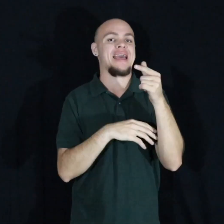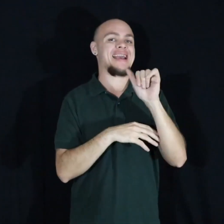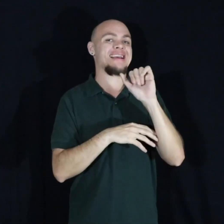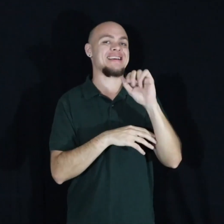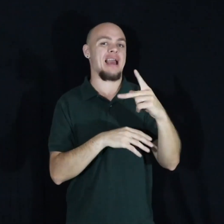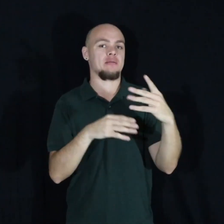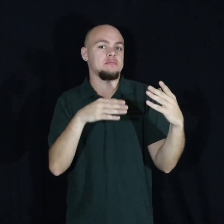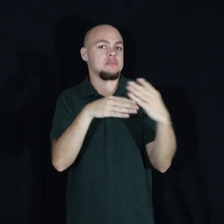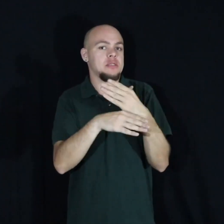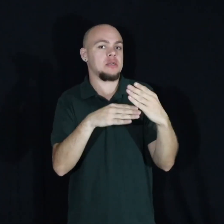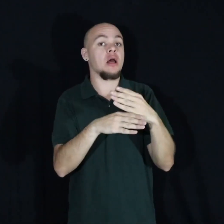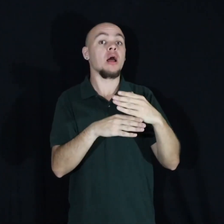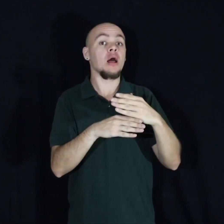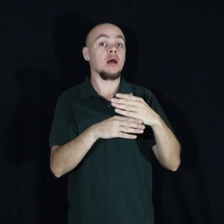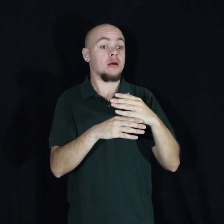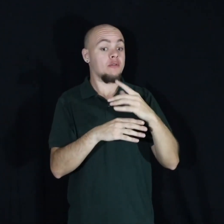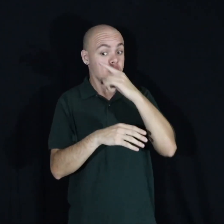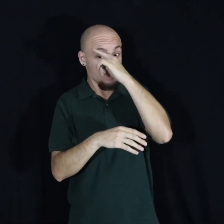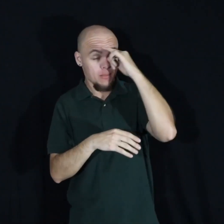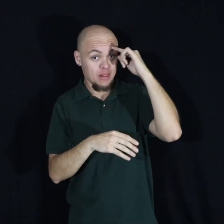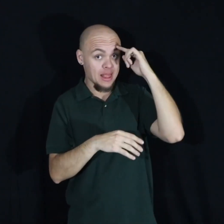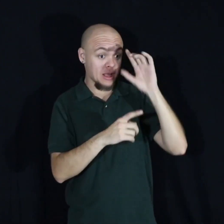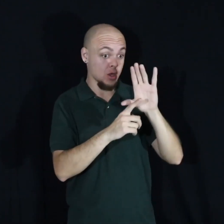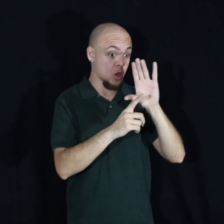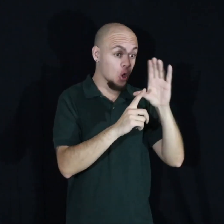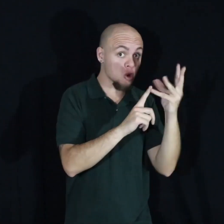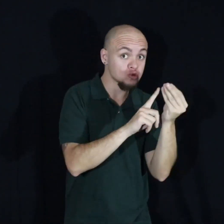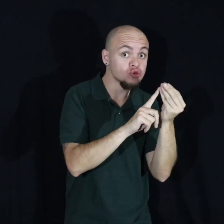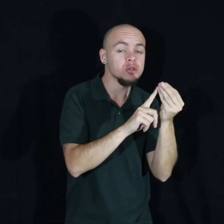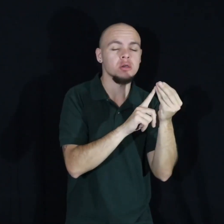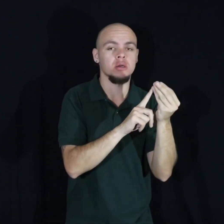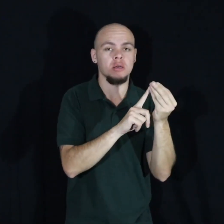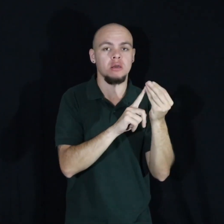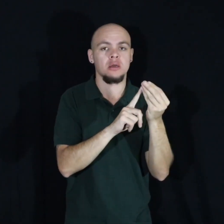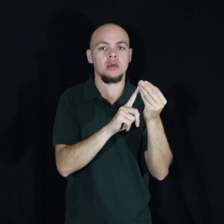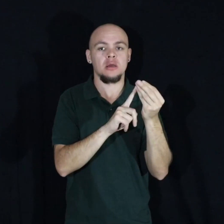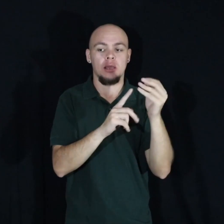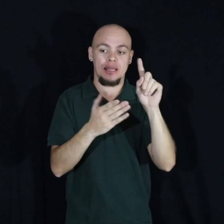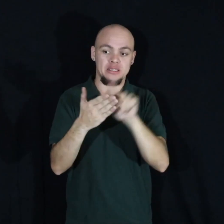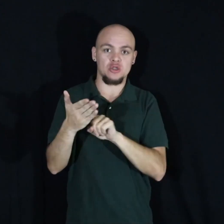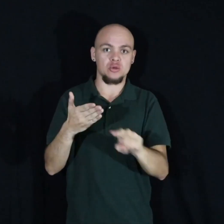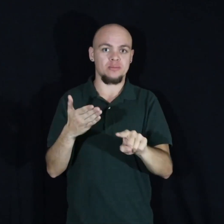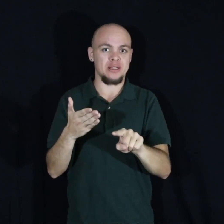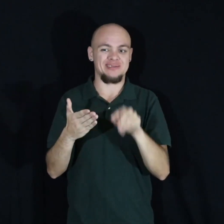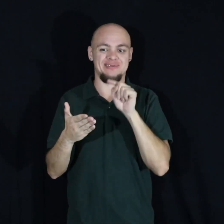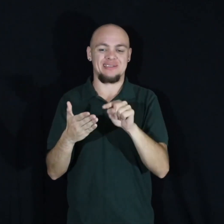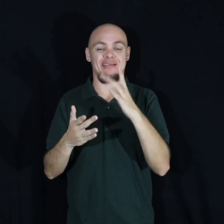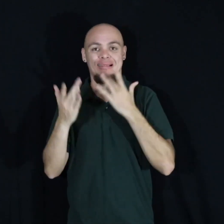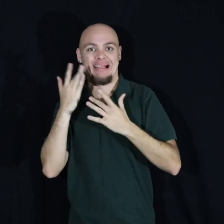fashion's love of black culture and fashion's discrimination and lack of respect for black people.